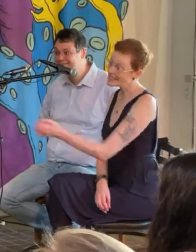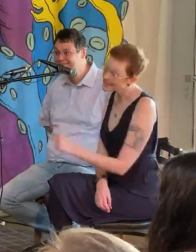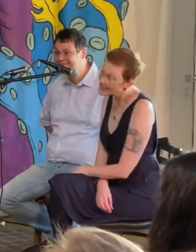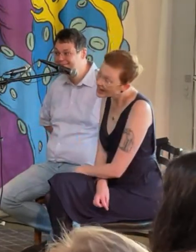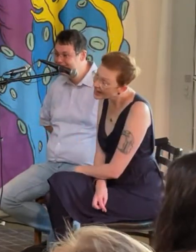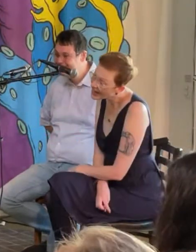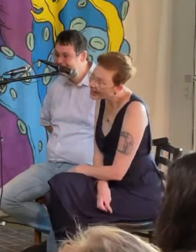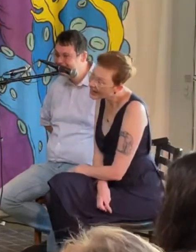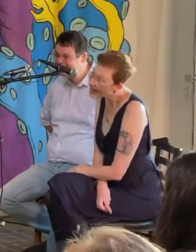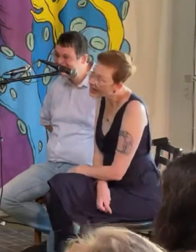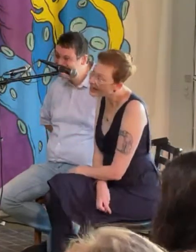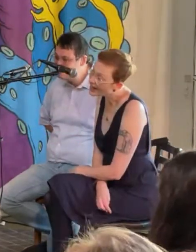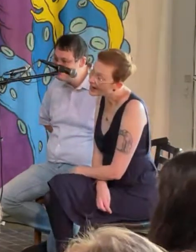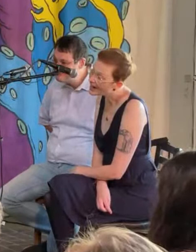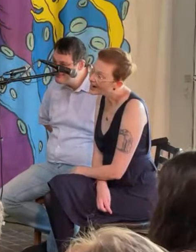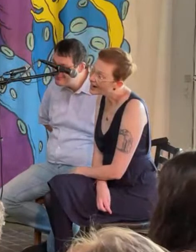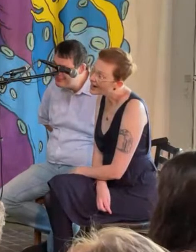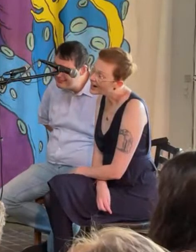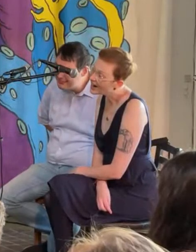Yes?